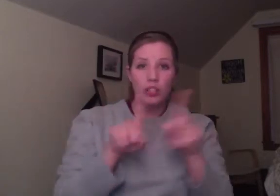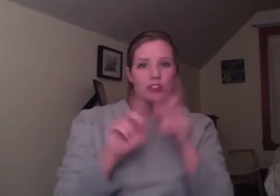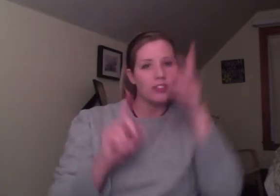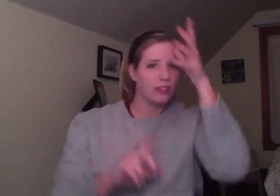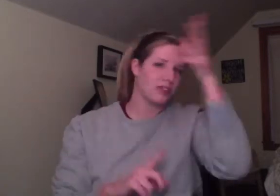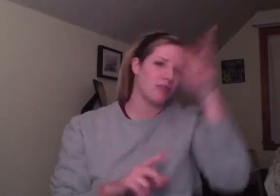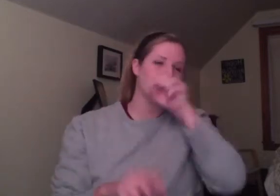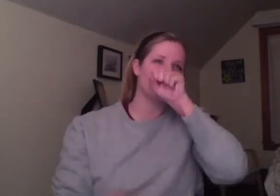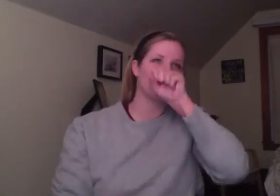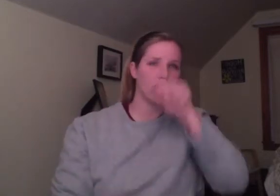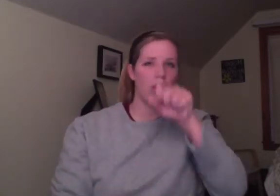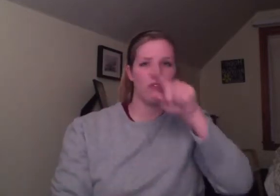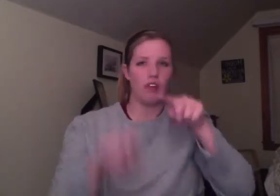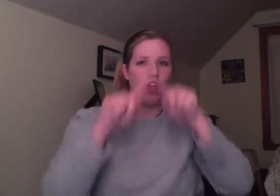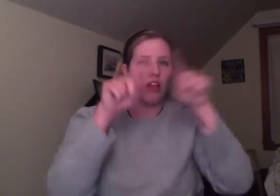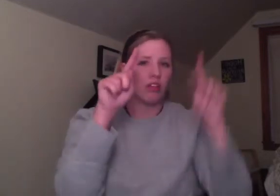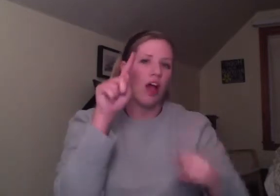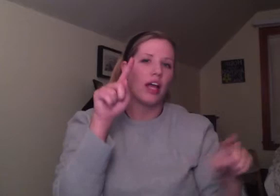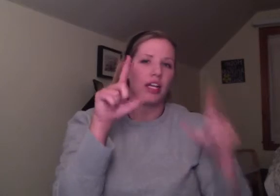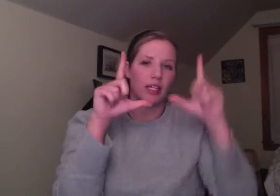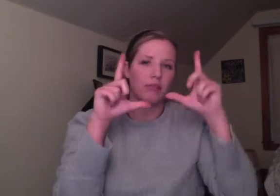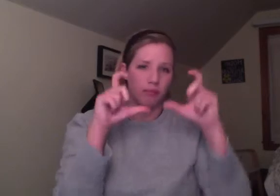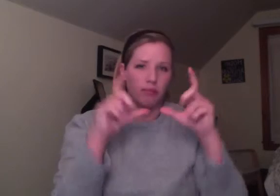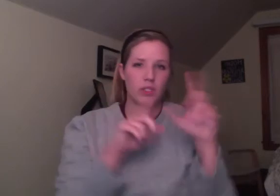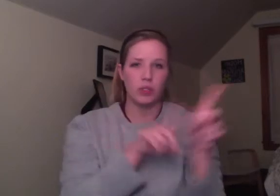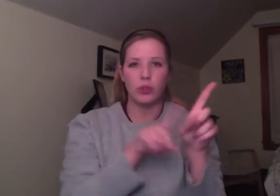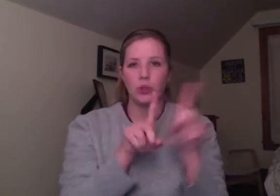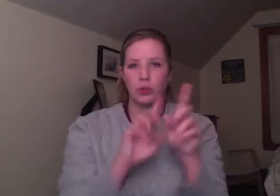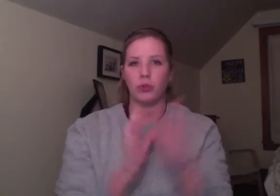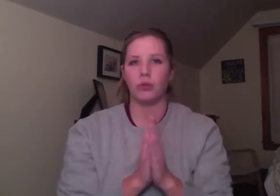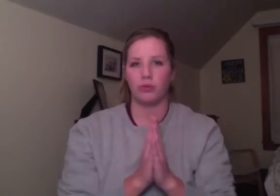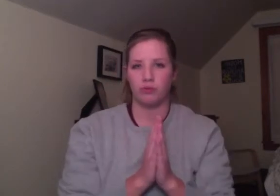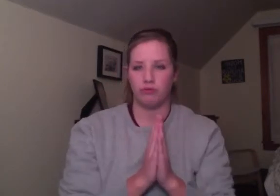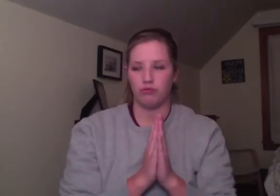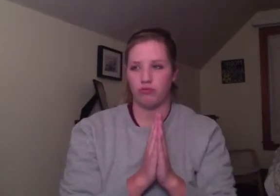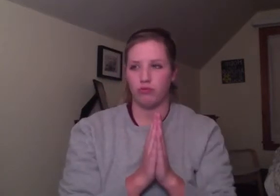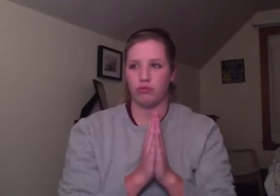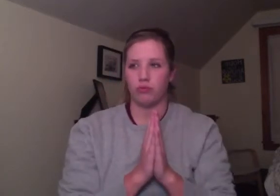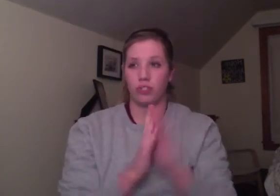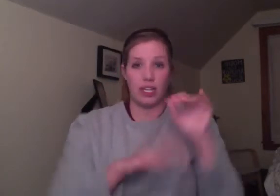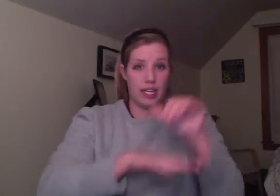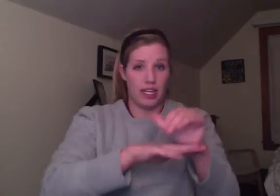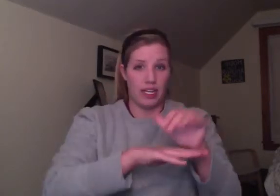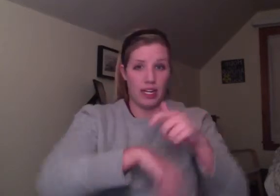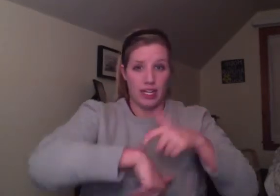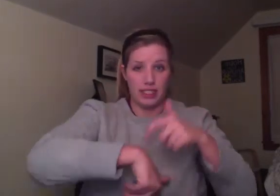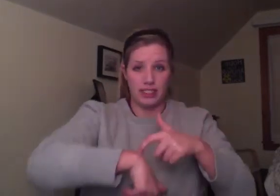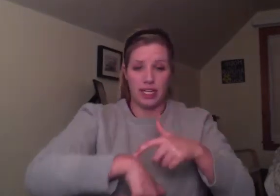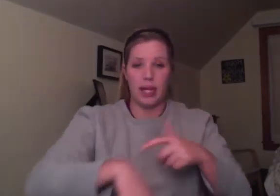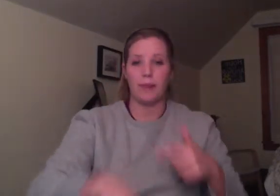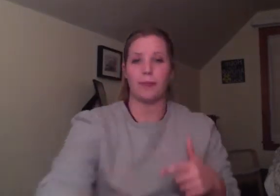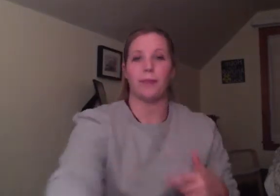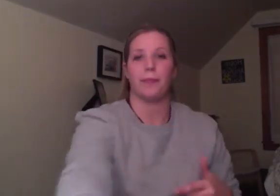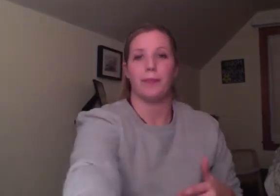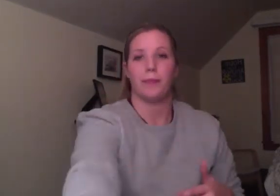of the most interesting work that he ever did. He would go out at night when the storms were rolling into Orlando. That's where I'm from,